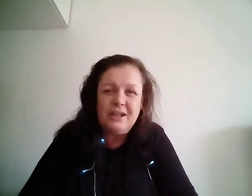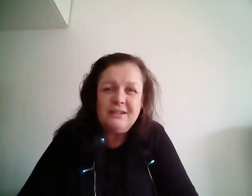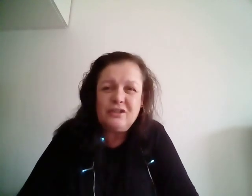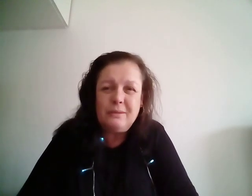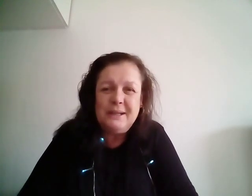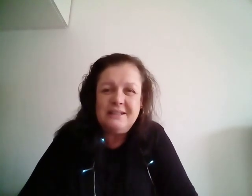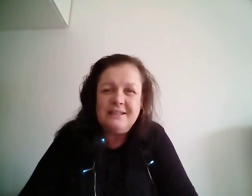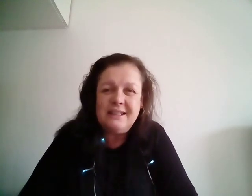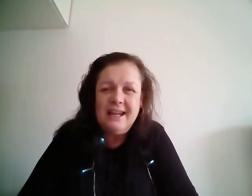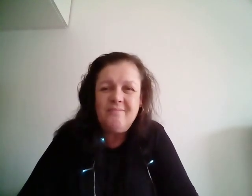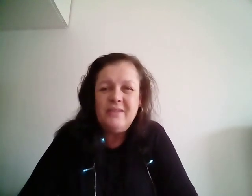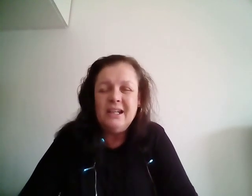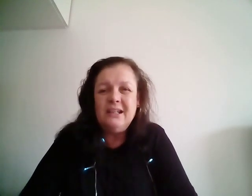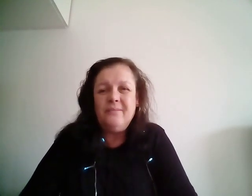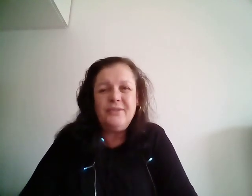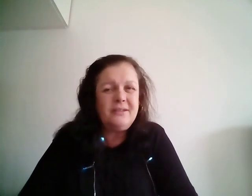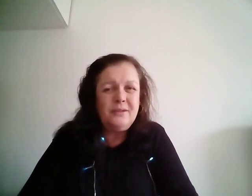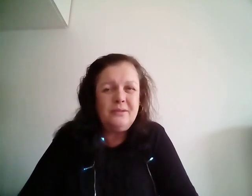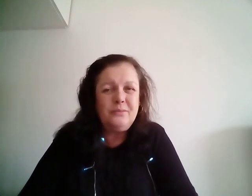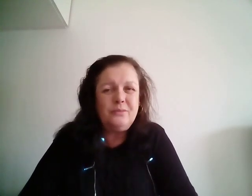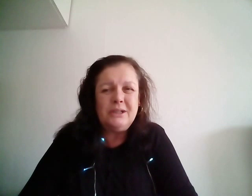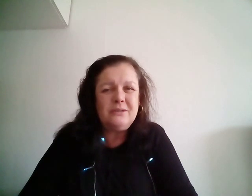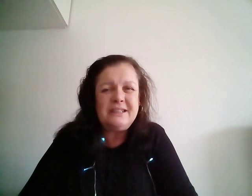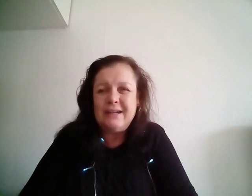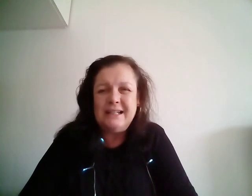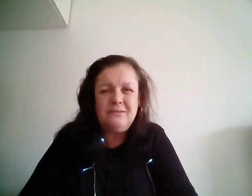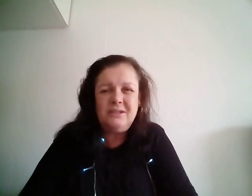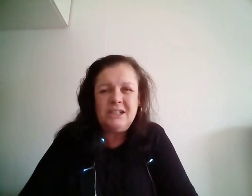going to repeat it again, that the world is round.